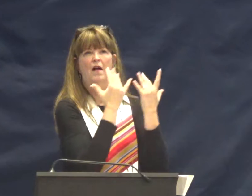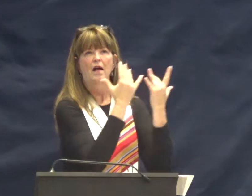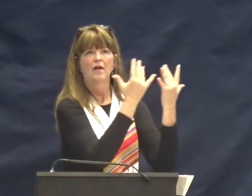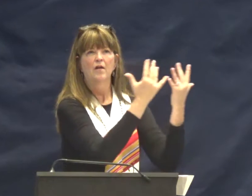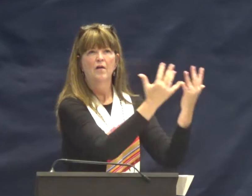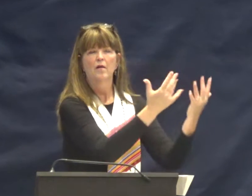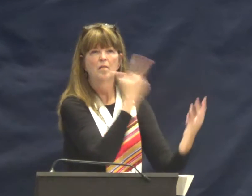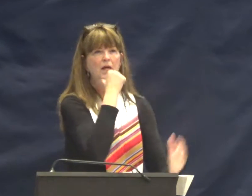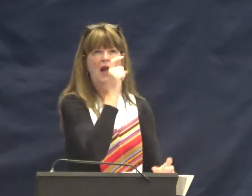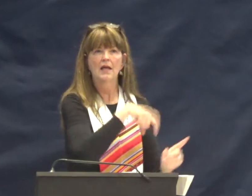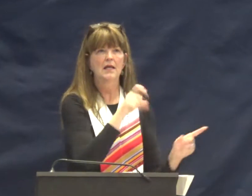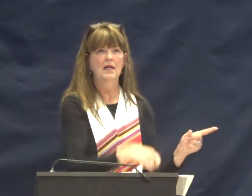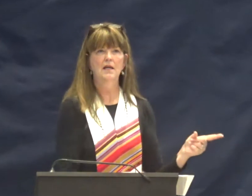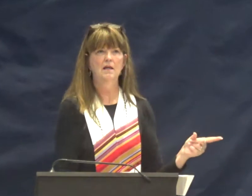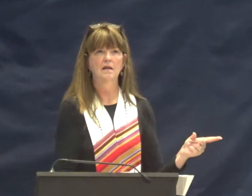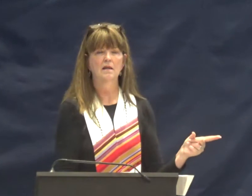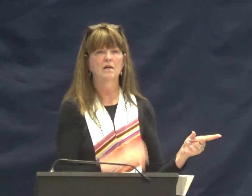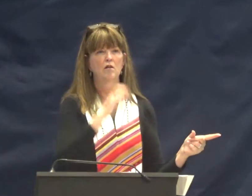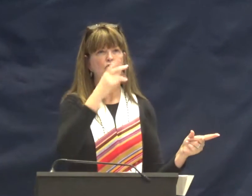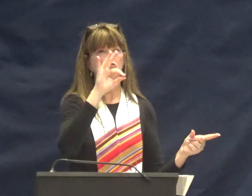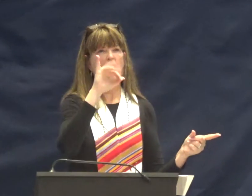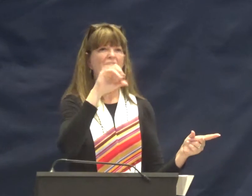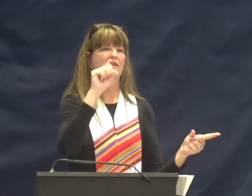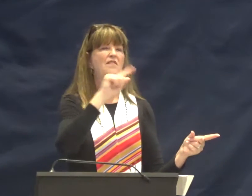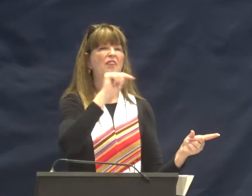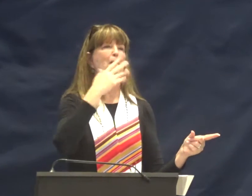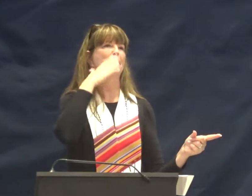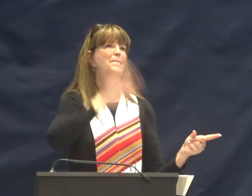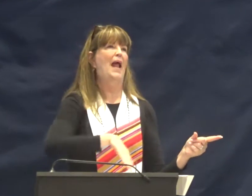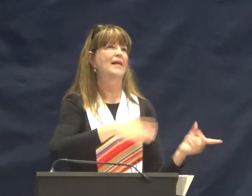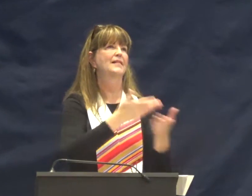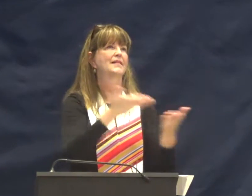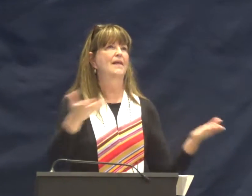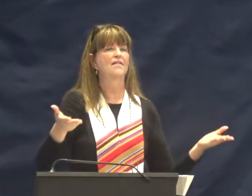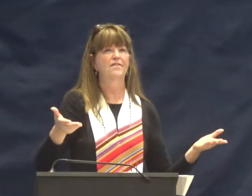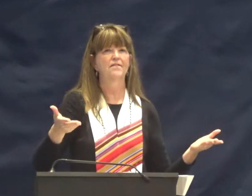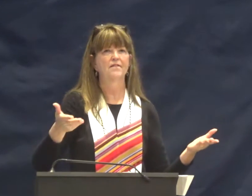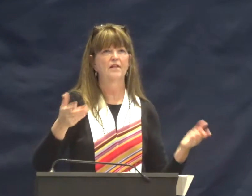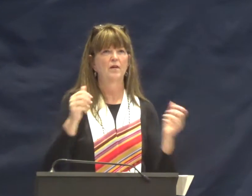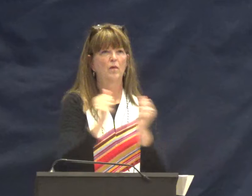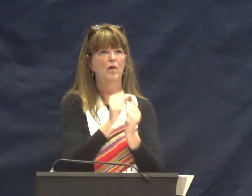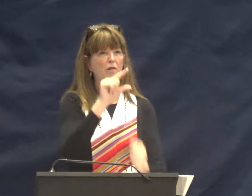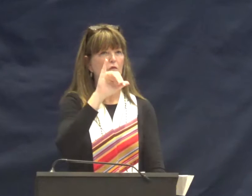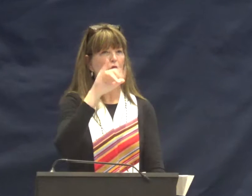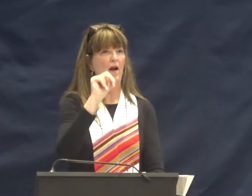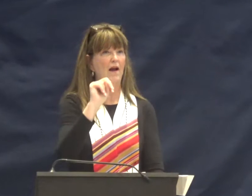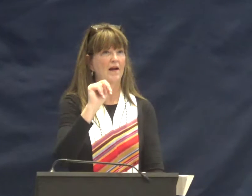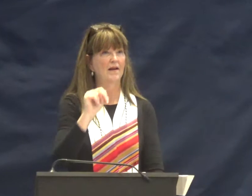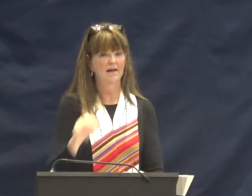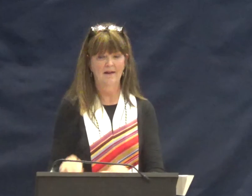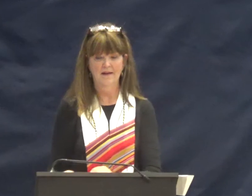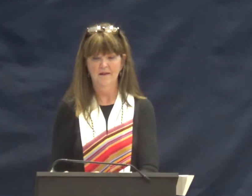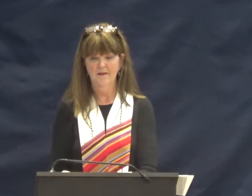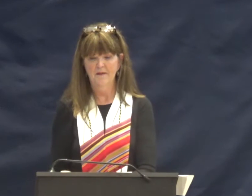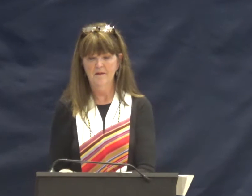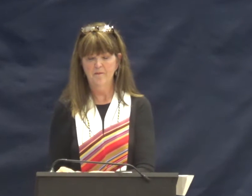The chaff is what will be thrown into the burning fire. So the chaff is like the bad stuff.